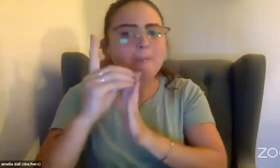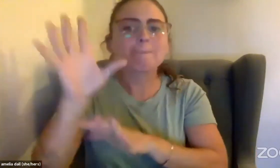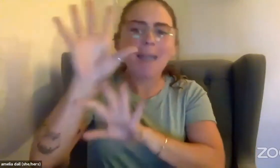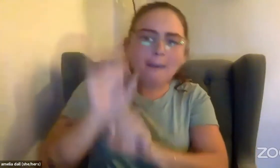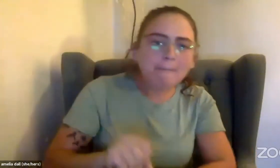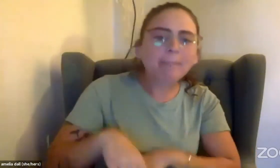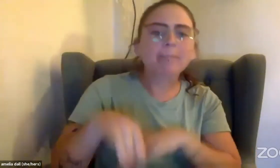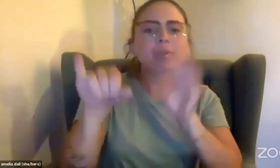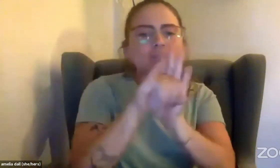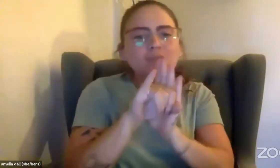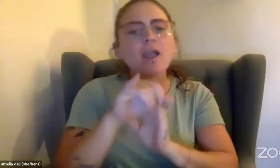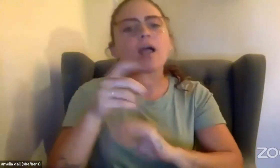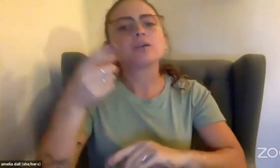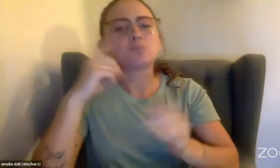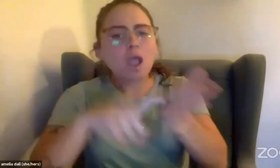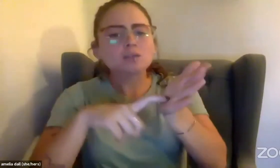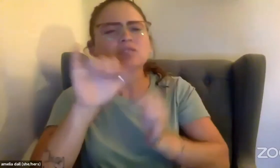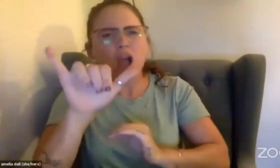One moment, please.